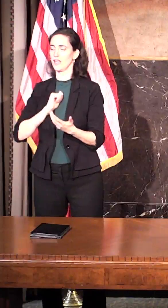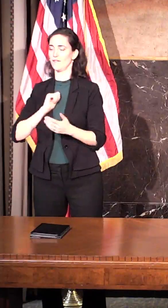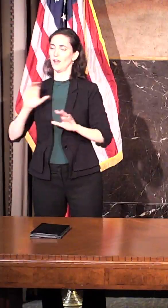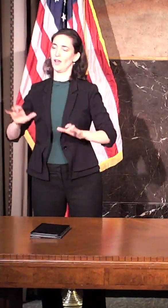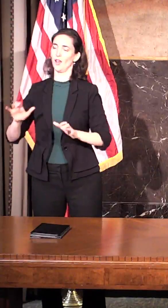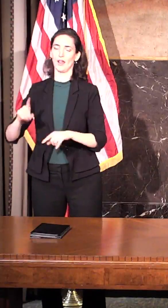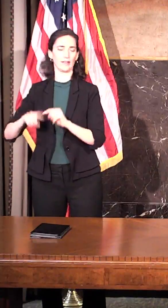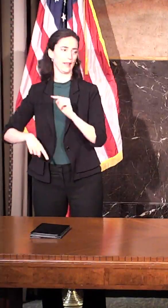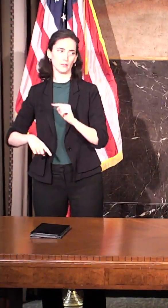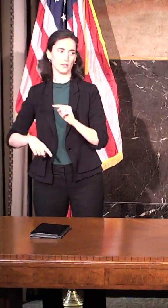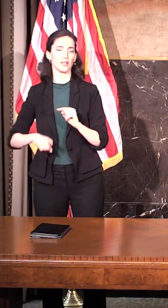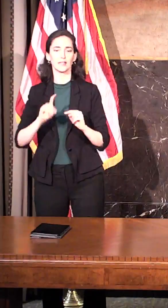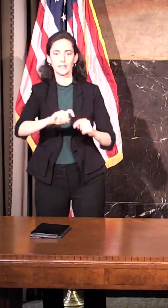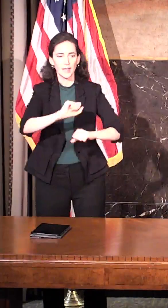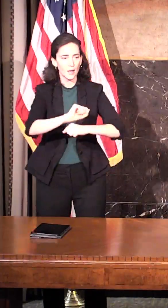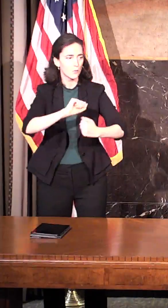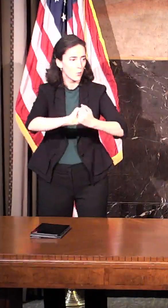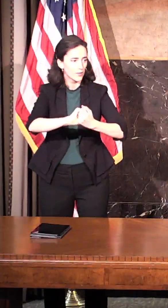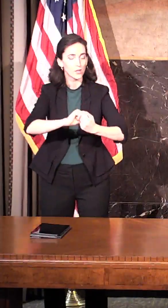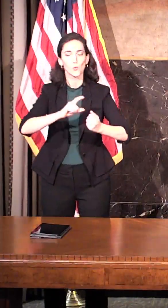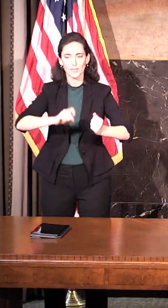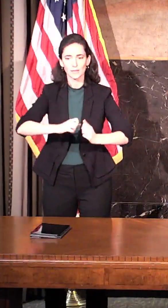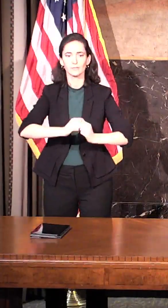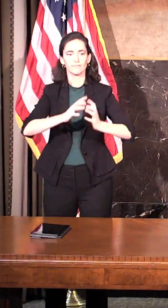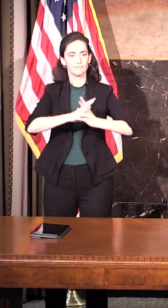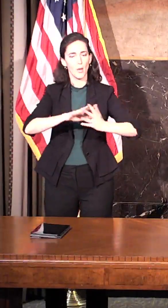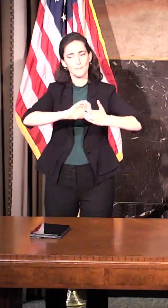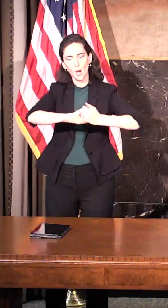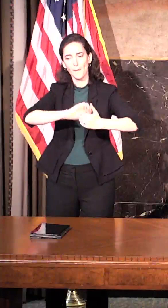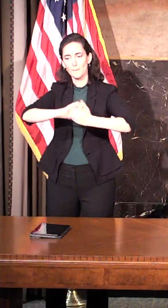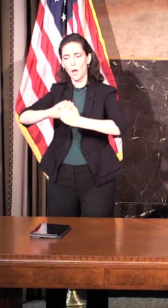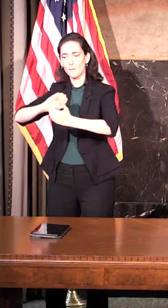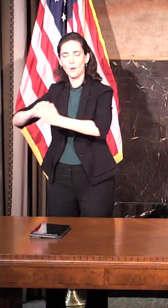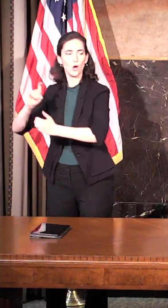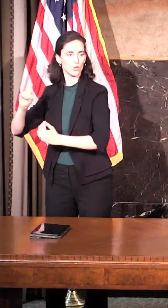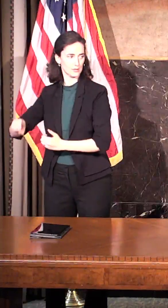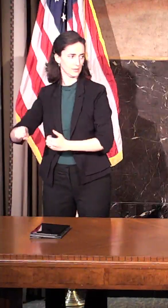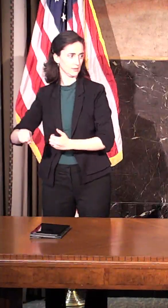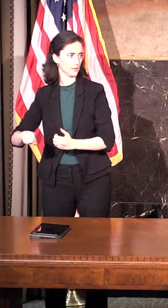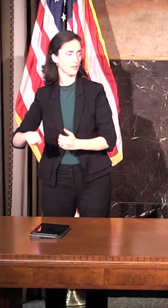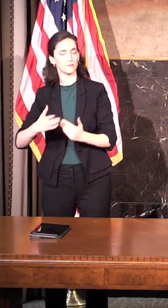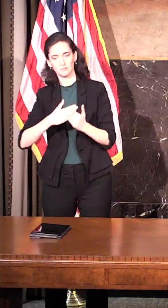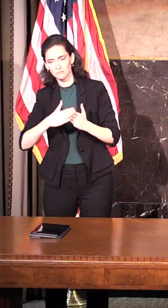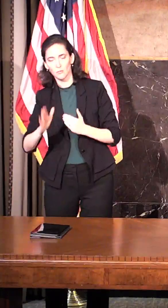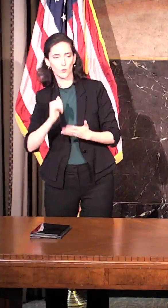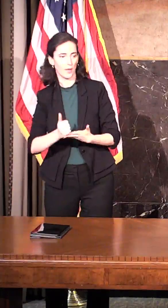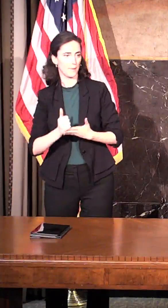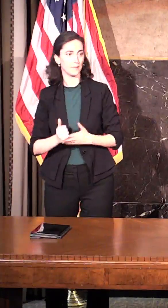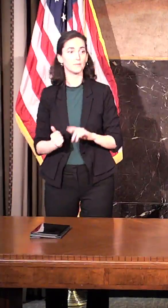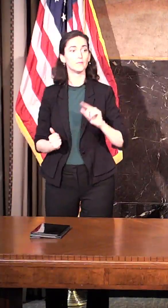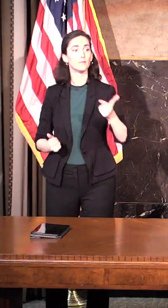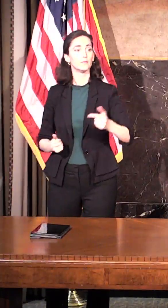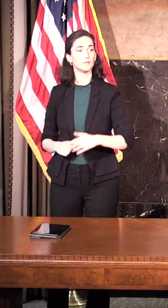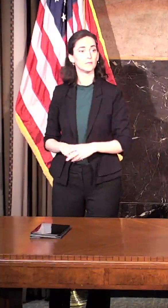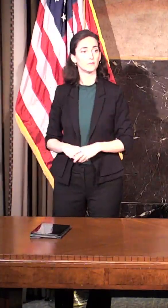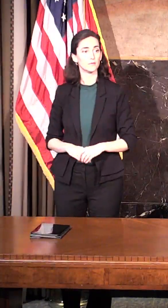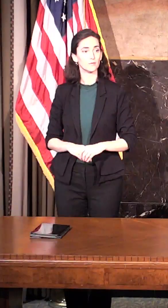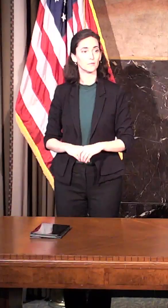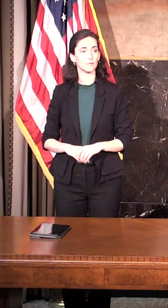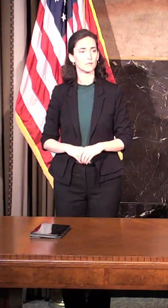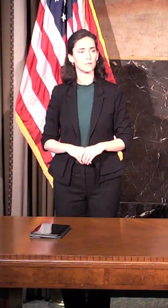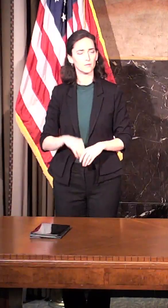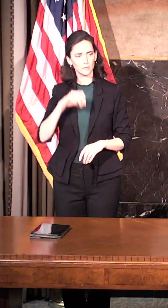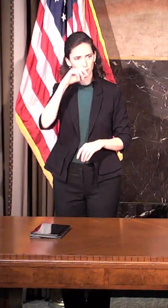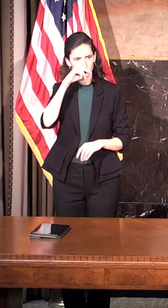ourselves. So we're working really hard to make partnerships now, and that will be what we base this on going forward. Yep. Doctor, what